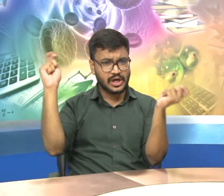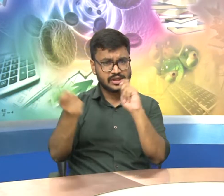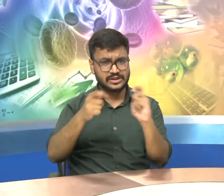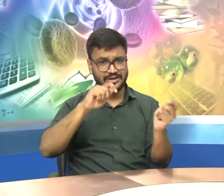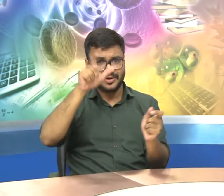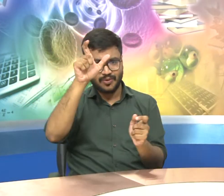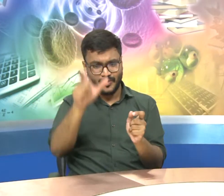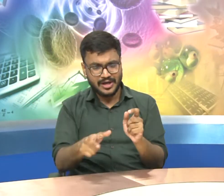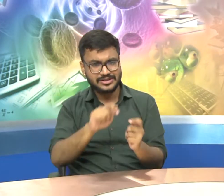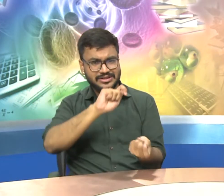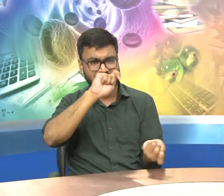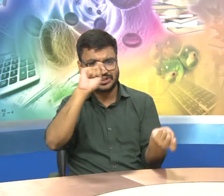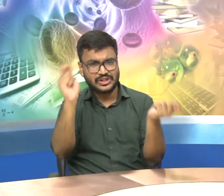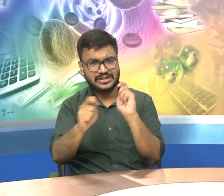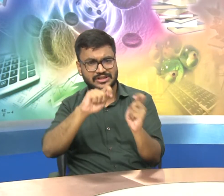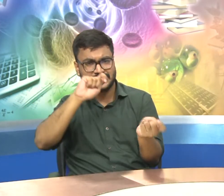salient points.